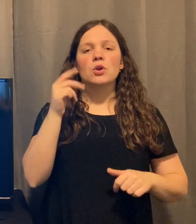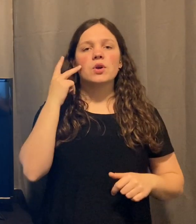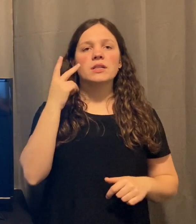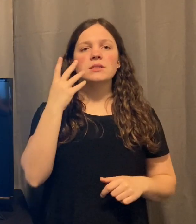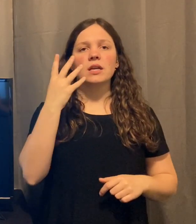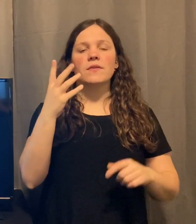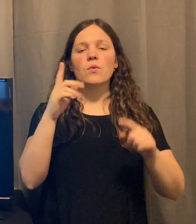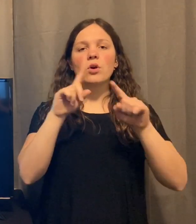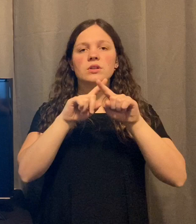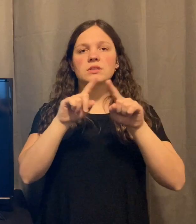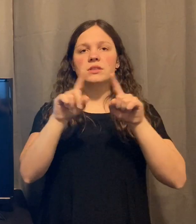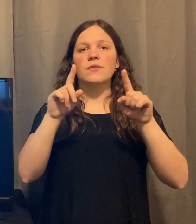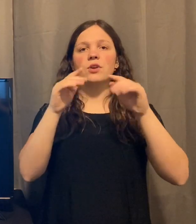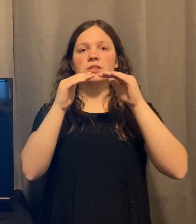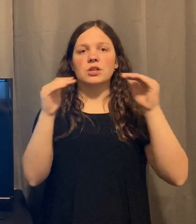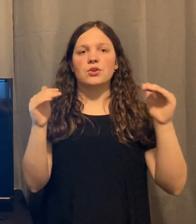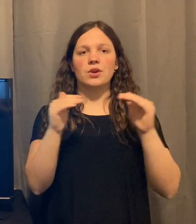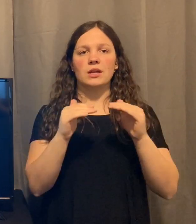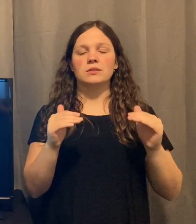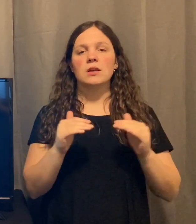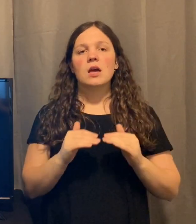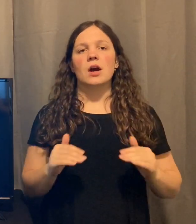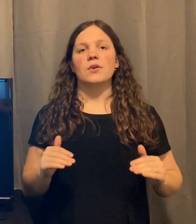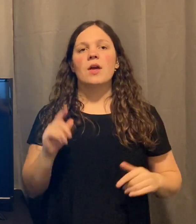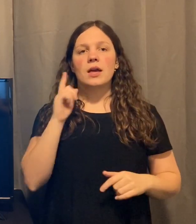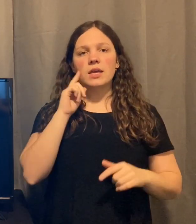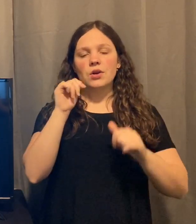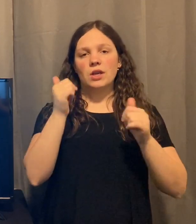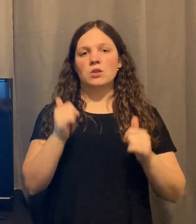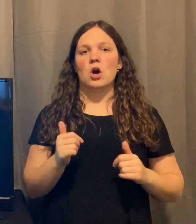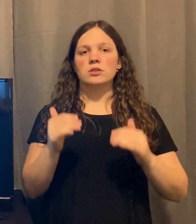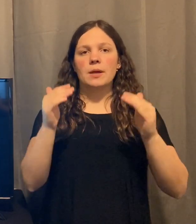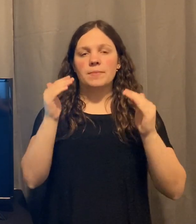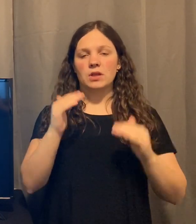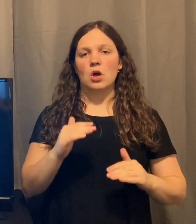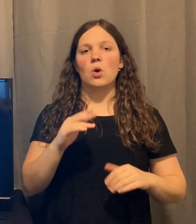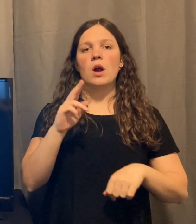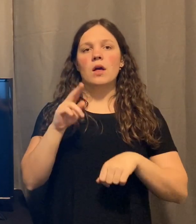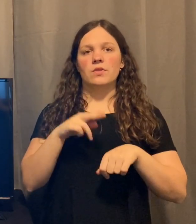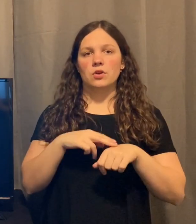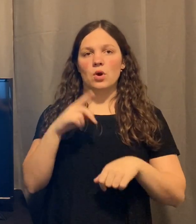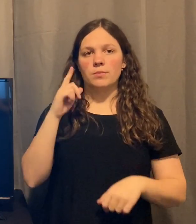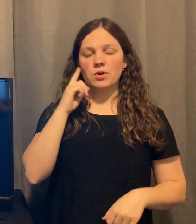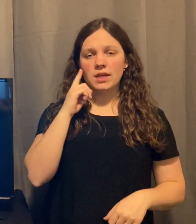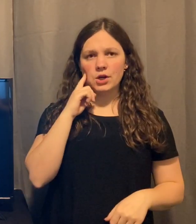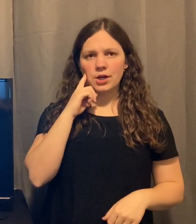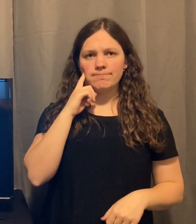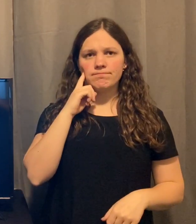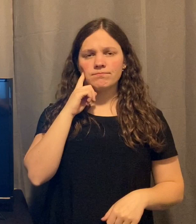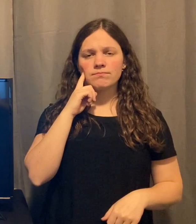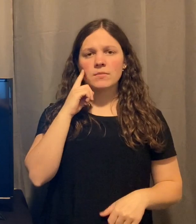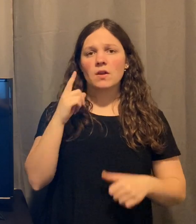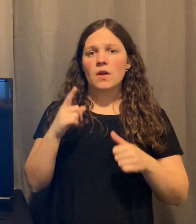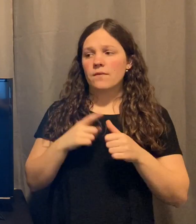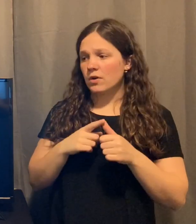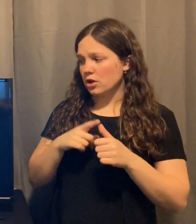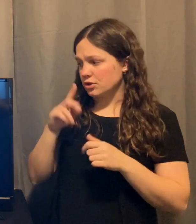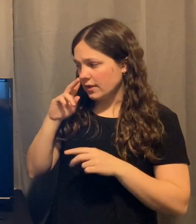can see 4 different degrees of hearing loss below the normal hearing. First,